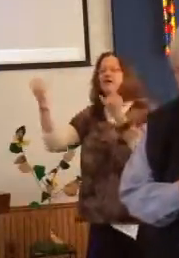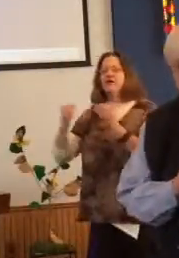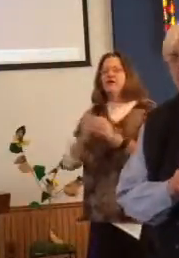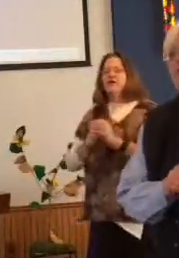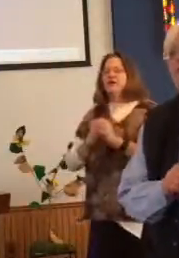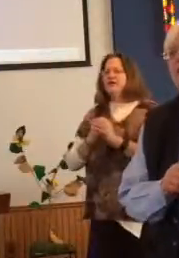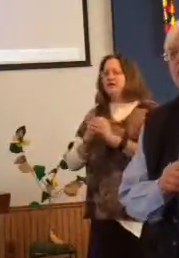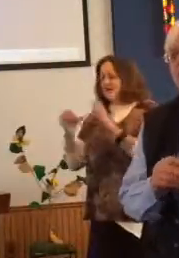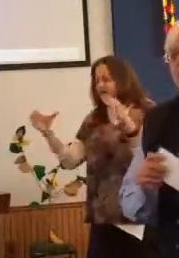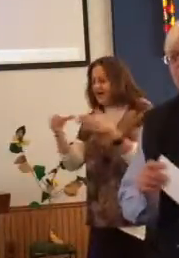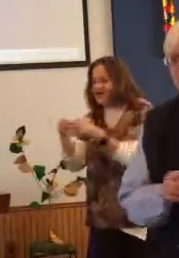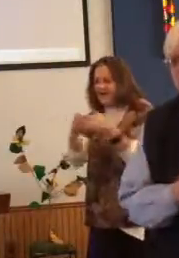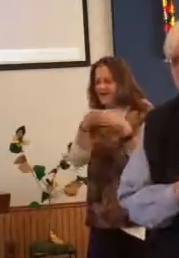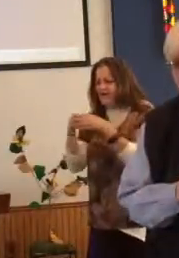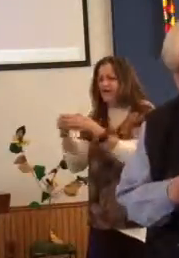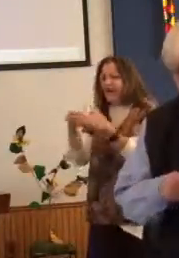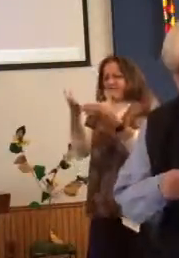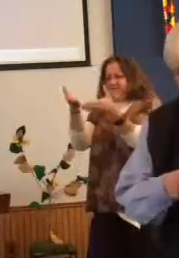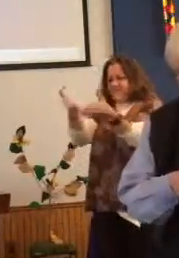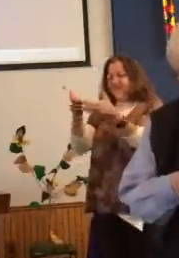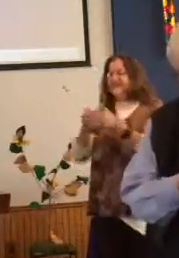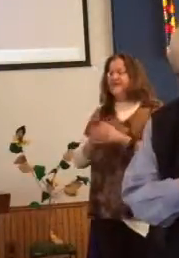could just be together as a family.